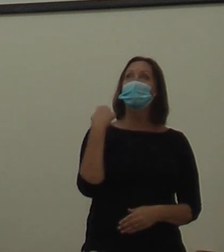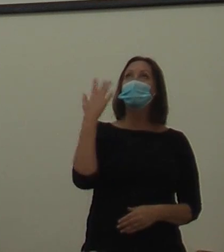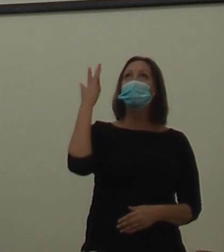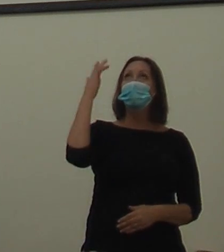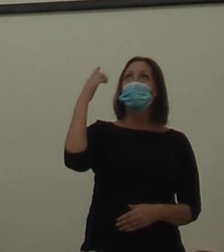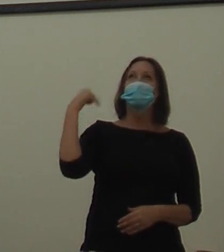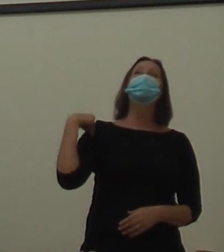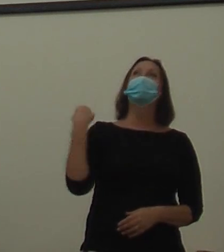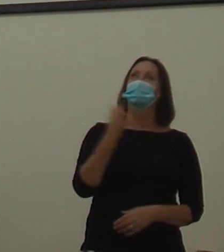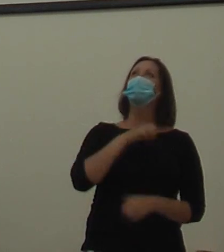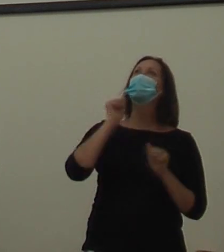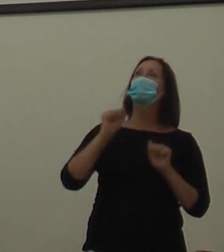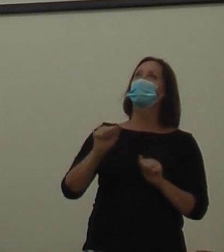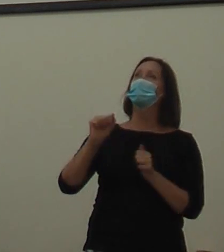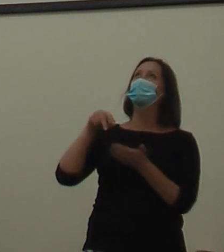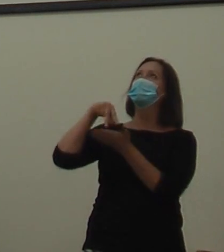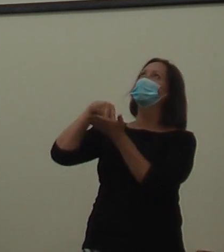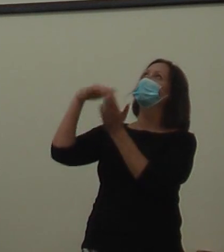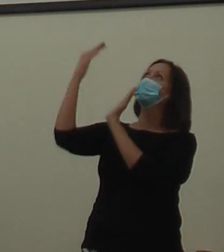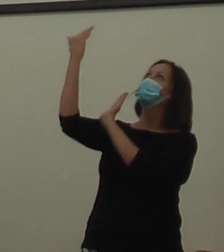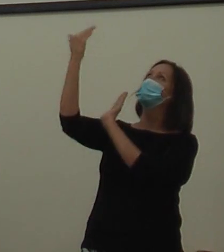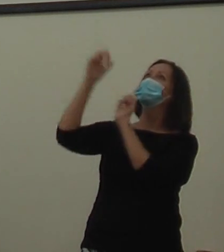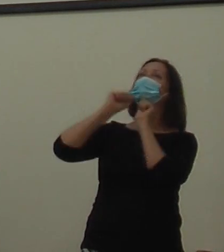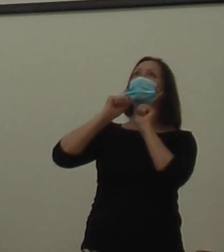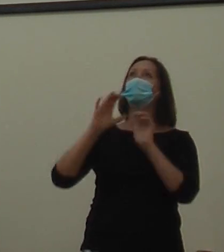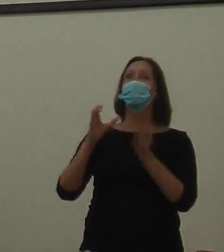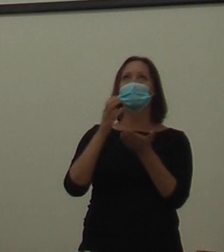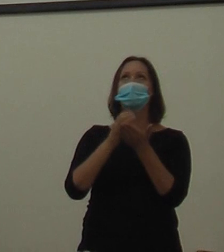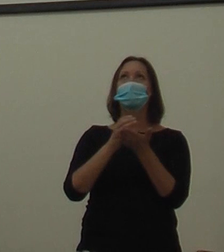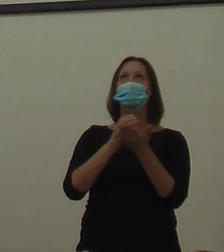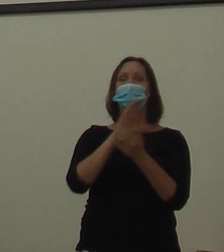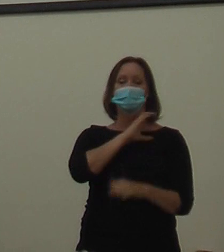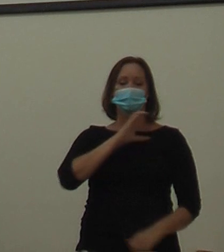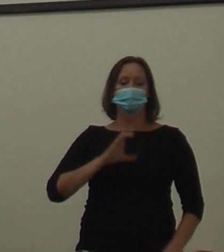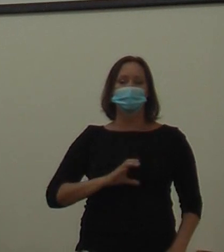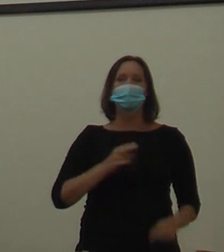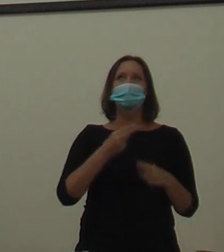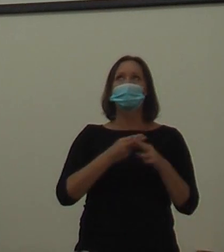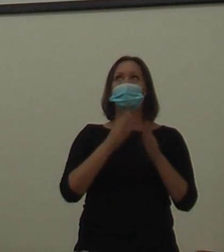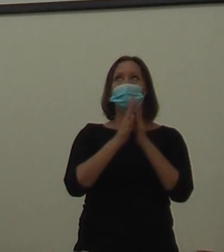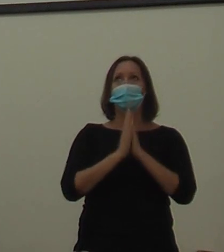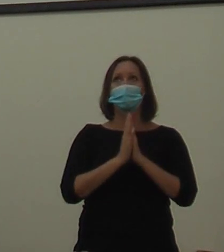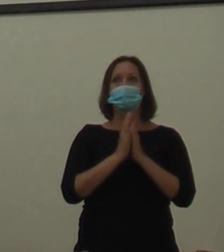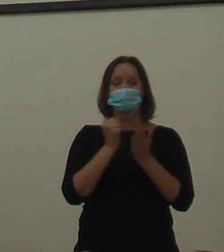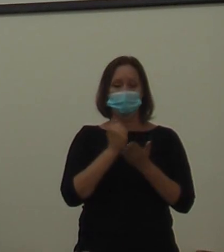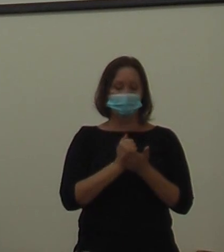presence. Pray that You'll bless this cup now as we take it. In Christ's name we pray. Amen.